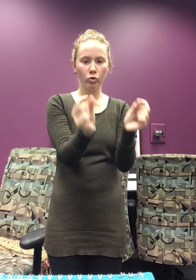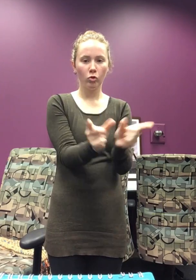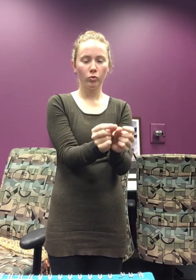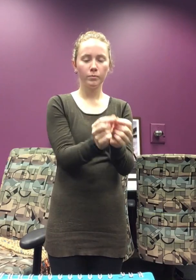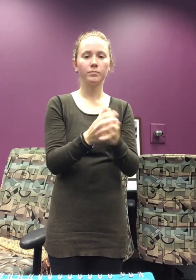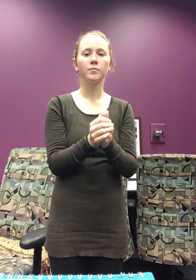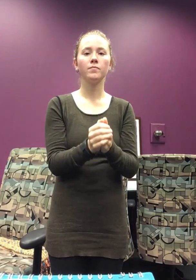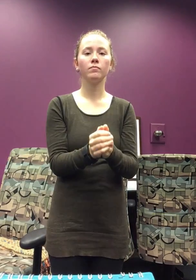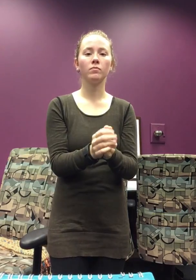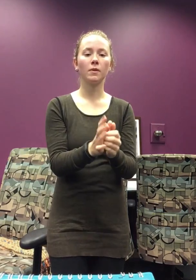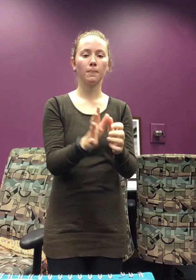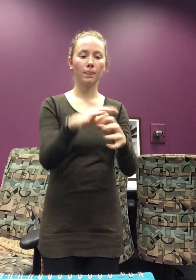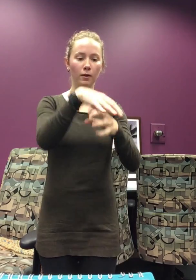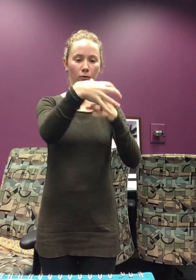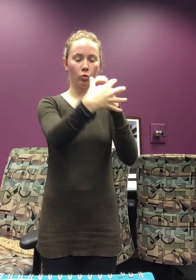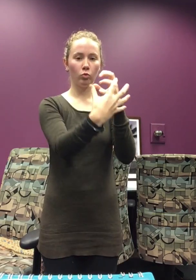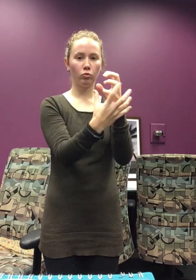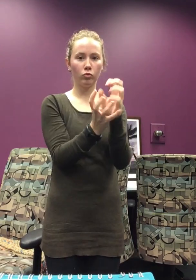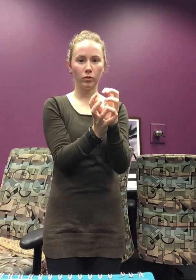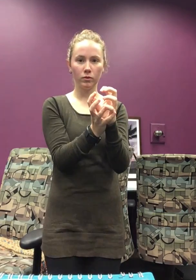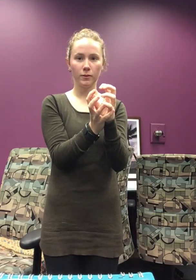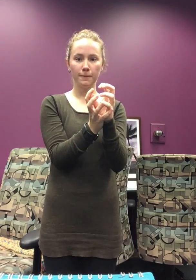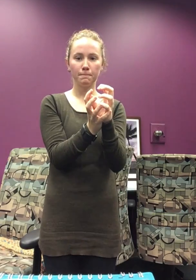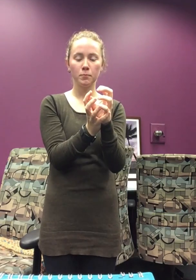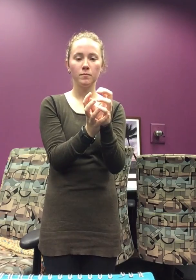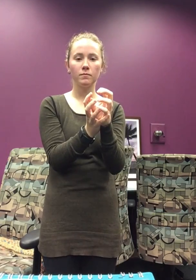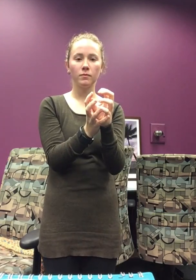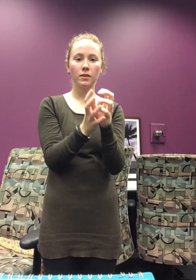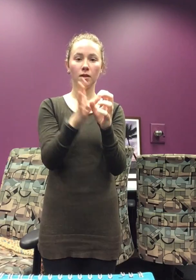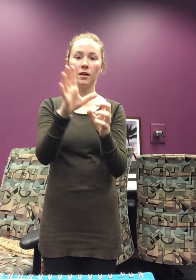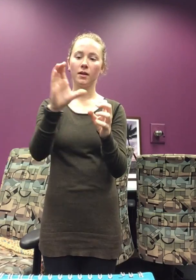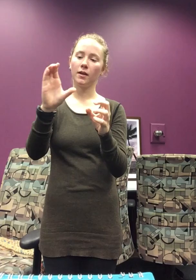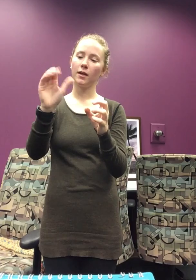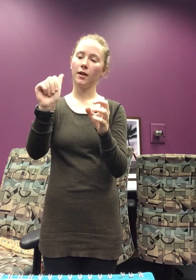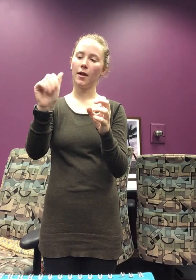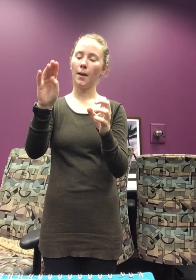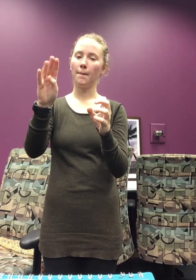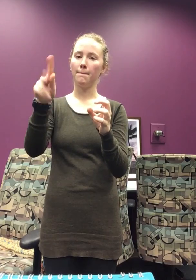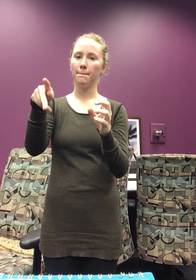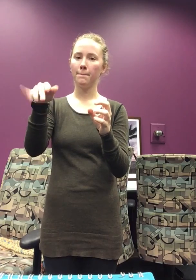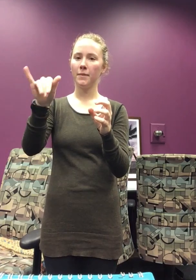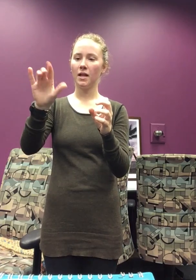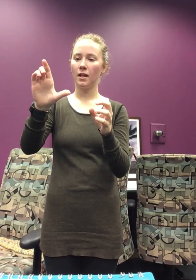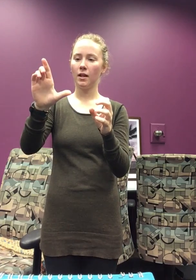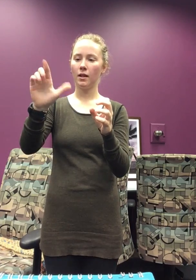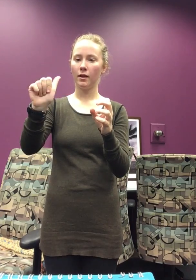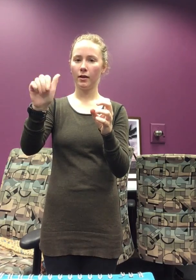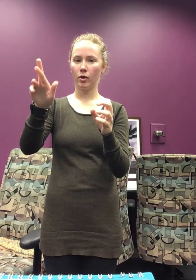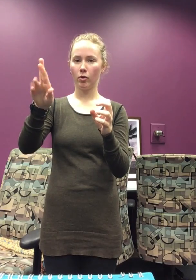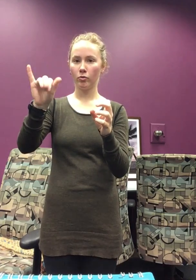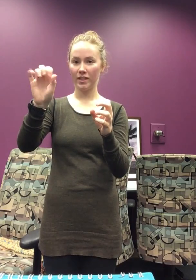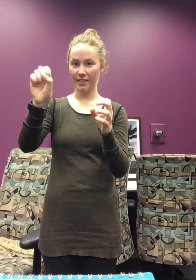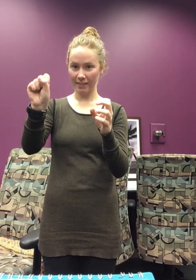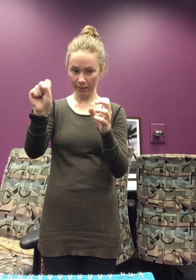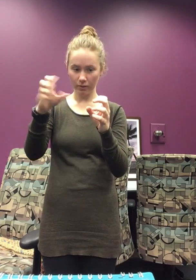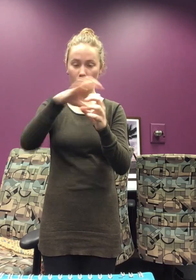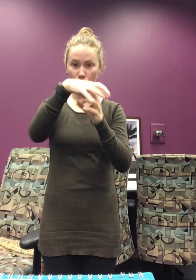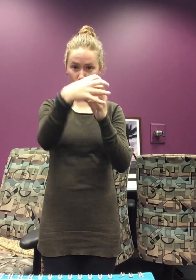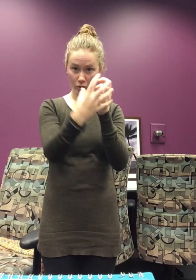sacs are surrounded by tiny little capillaries that actually have very thin walls, and the